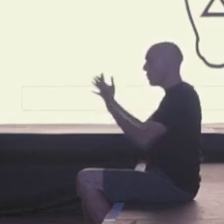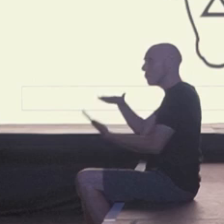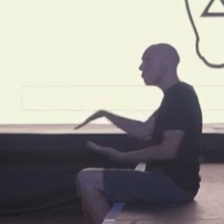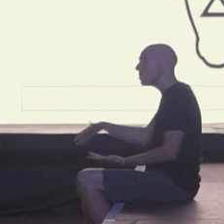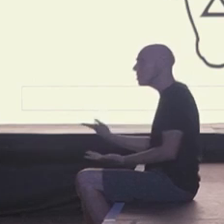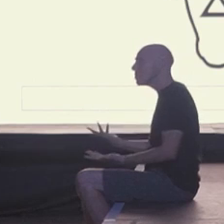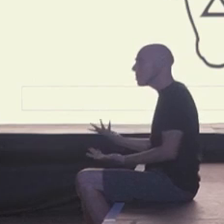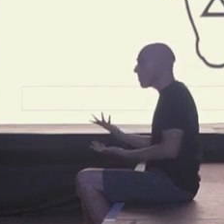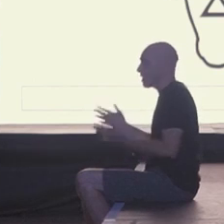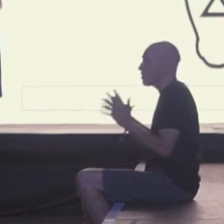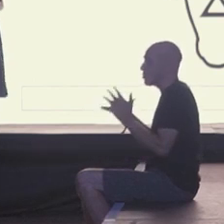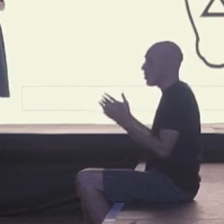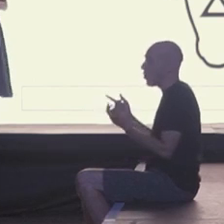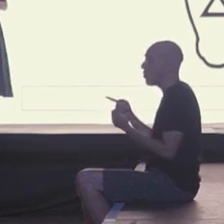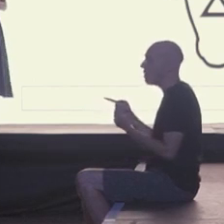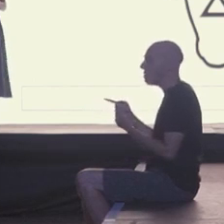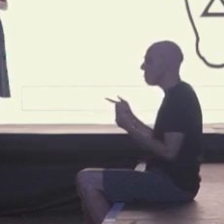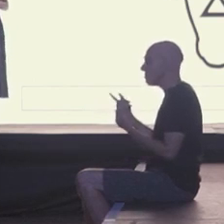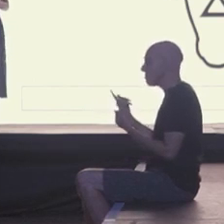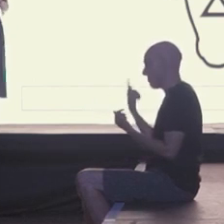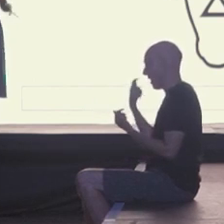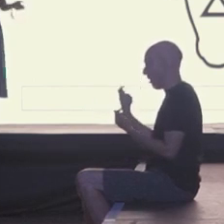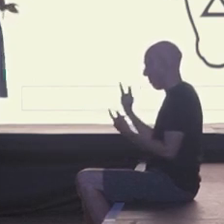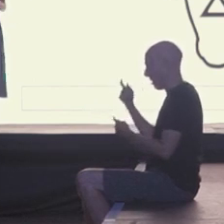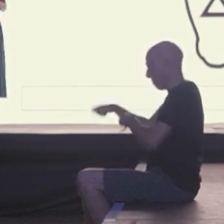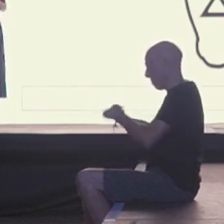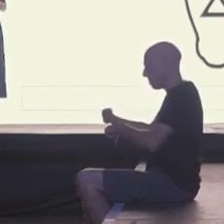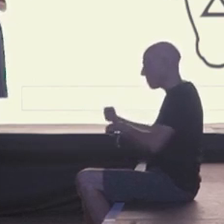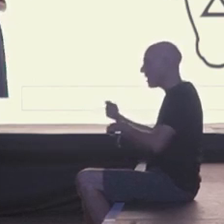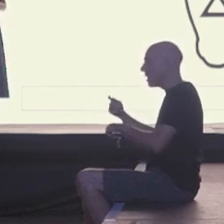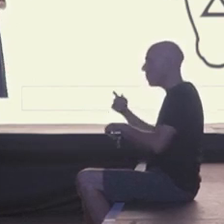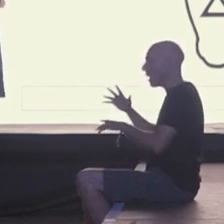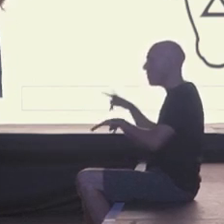could literally change 1 million school meals with like 3 meetings. Pretty good going.